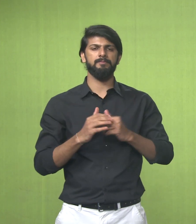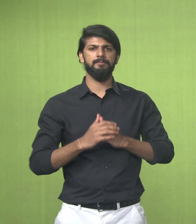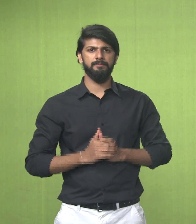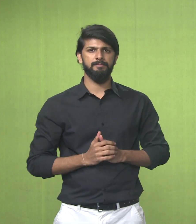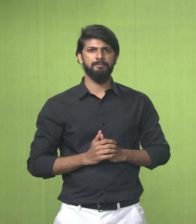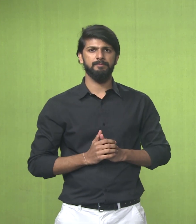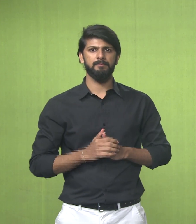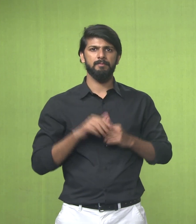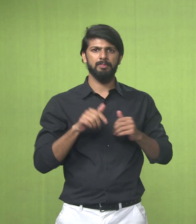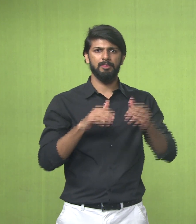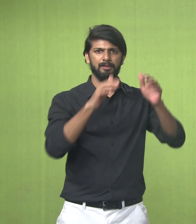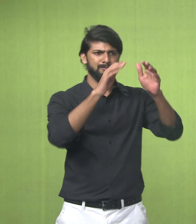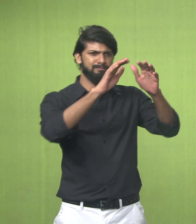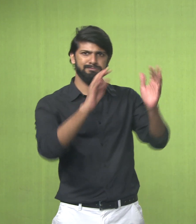Let us go through the questions now.